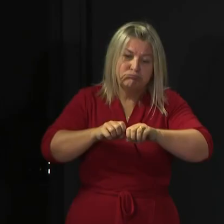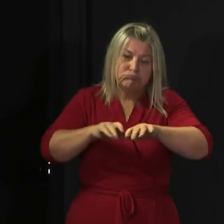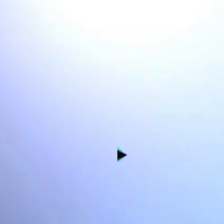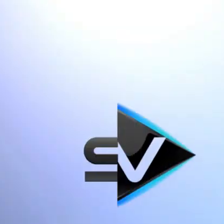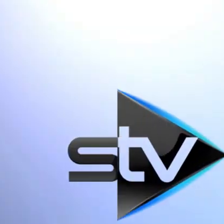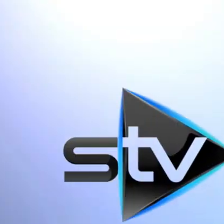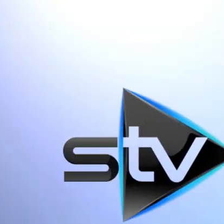households. So, that even you virus, are someone may to come.